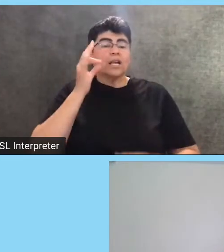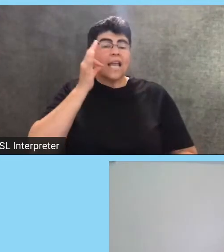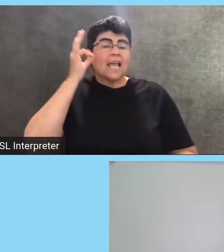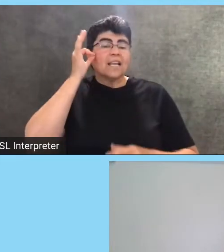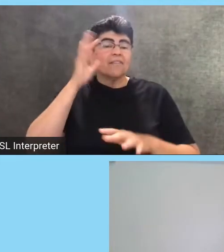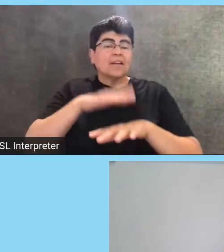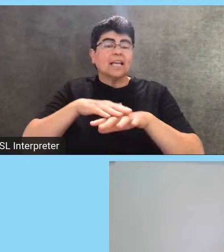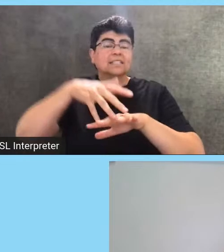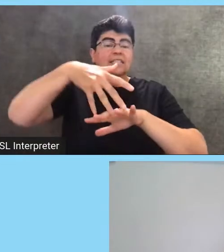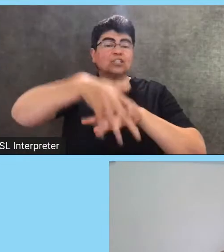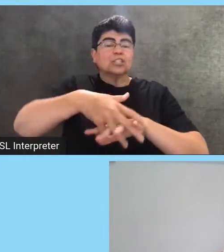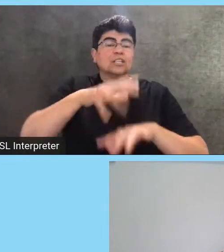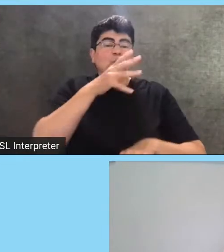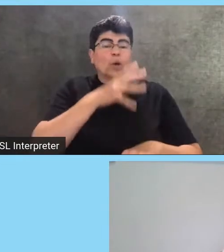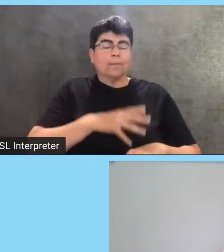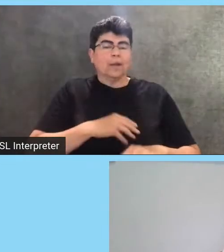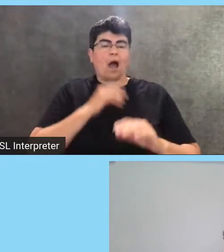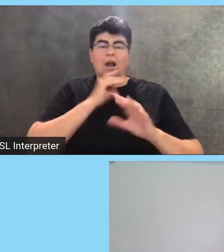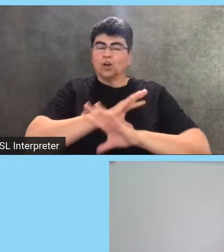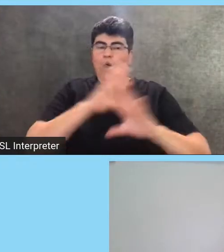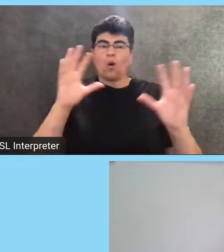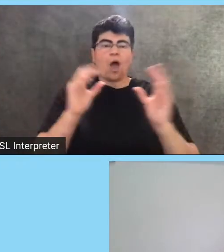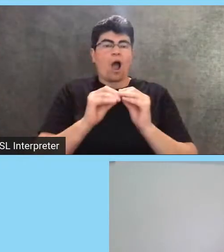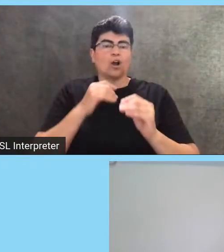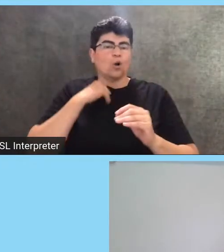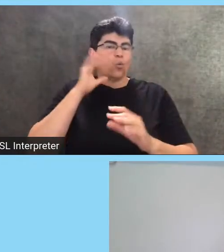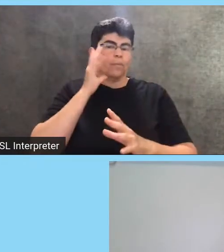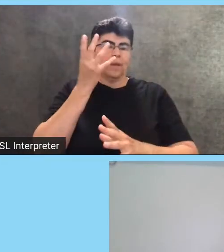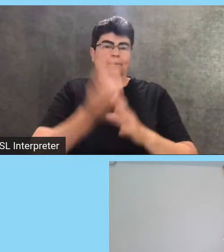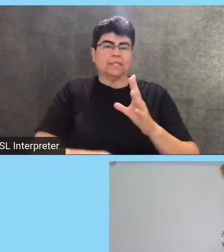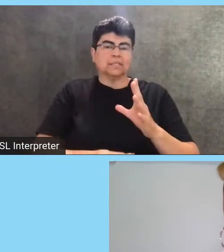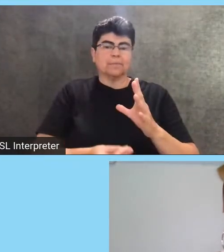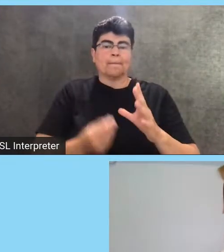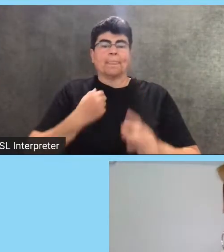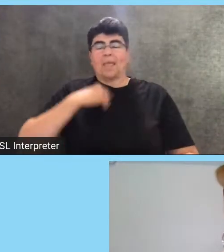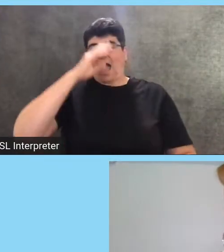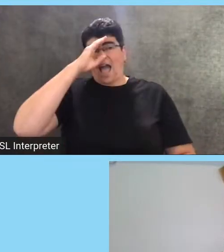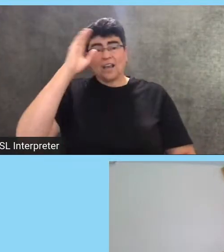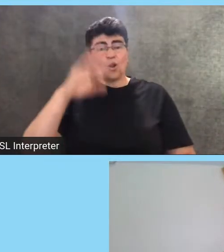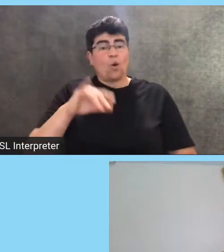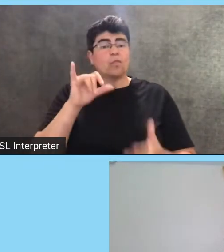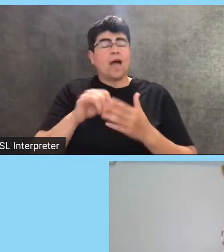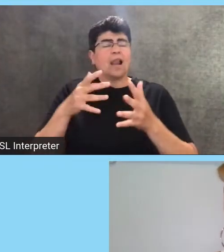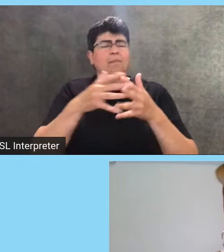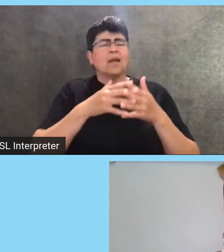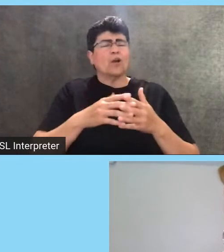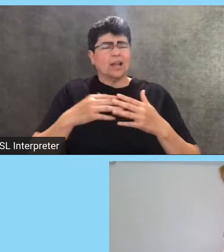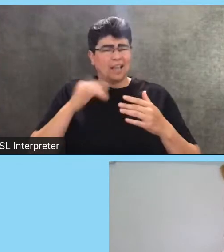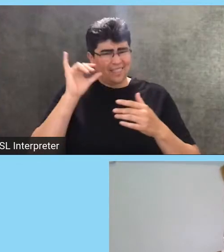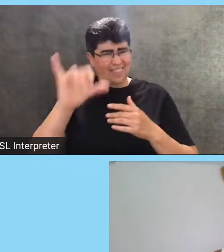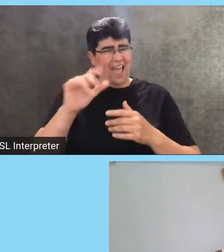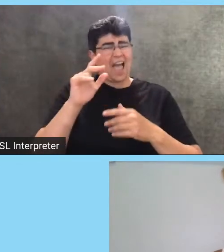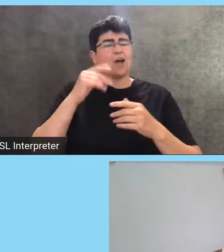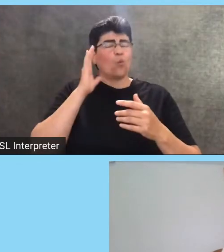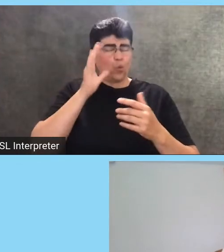Indigenous women are no longer go missing. I know that America exists, and I'm